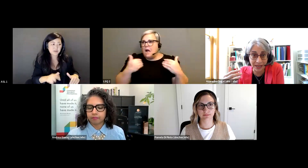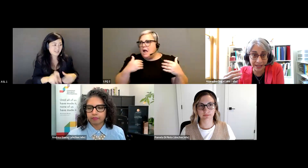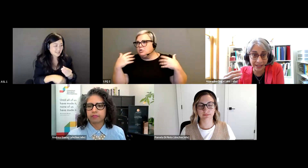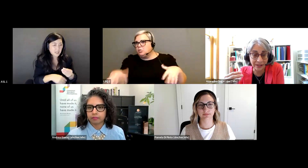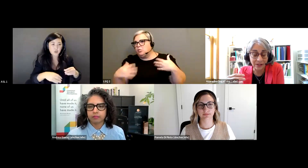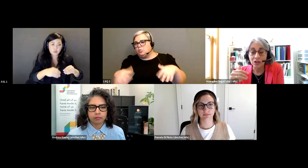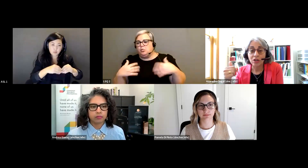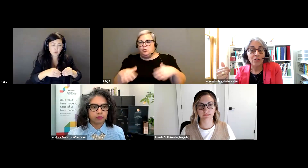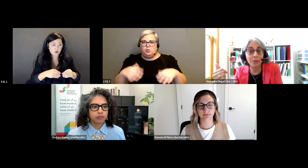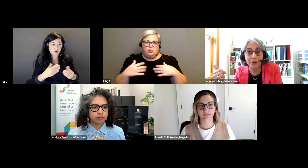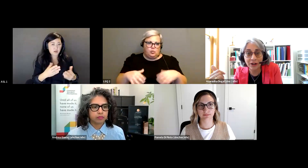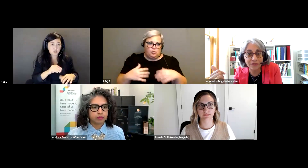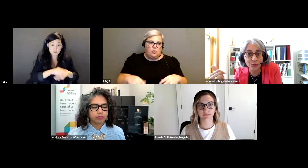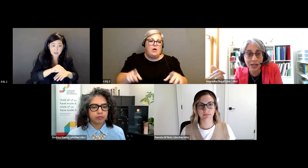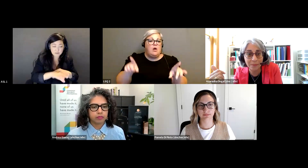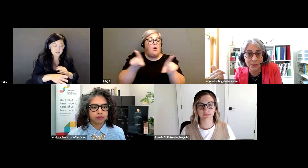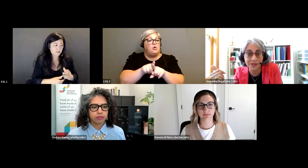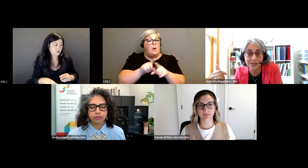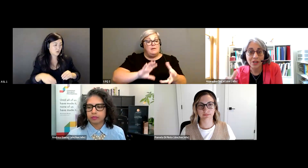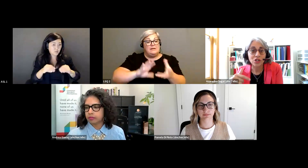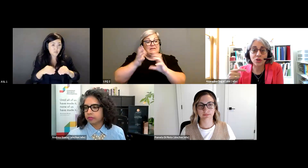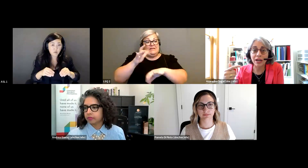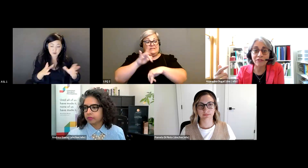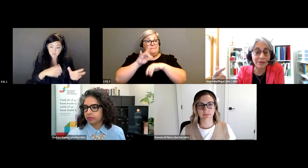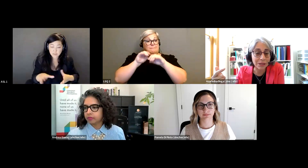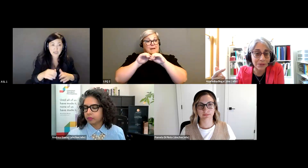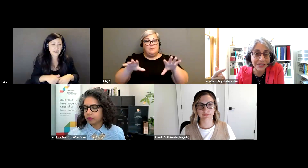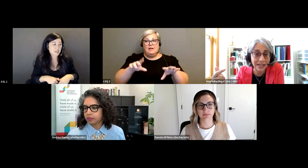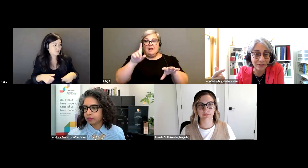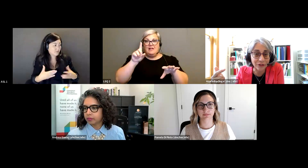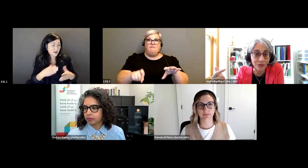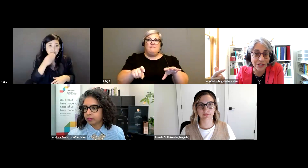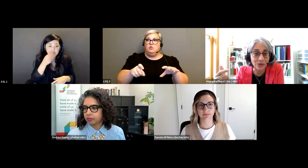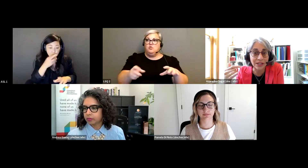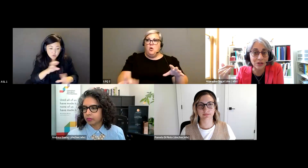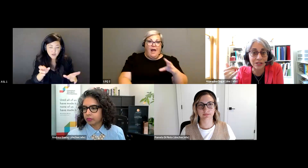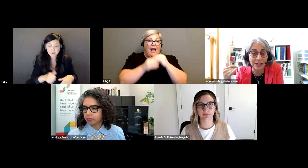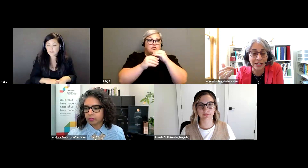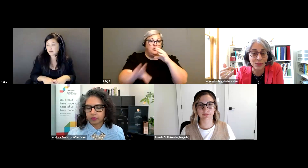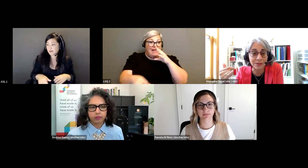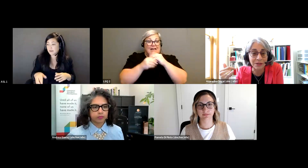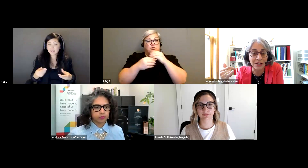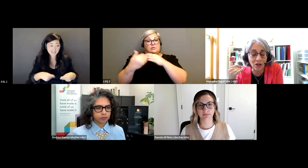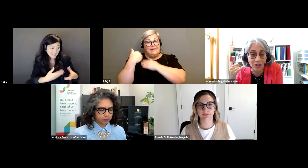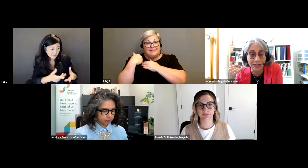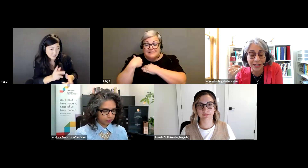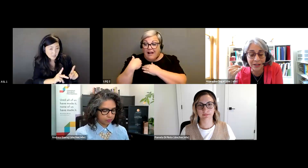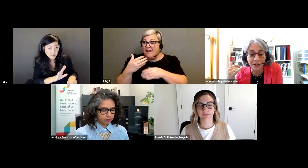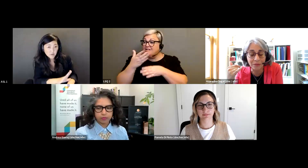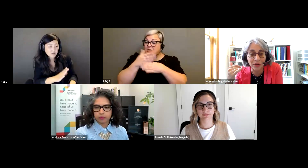safety planning, preparing food hampers, trying to find people's cell phones so that they could connect with them